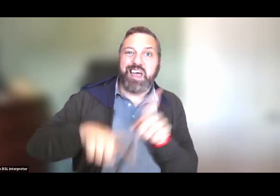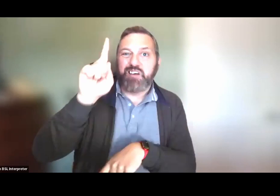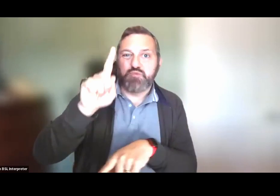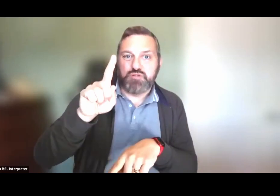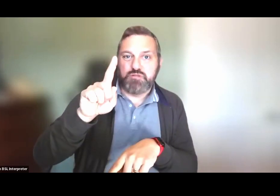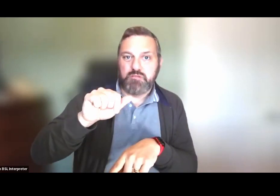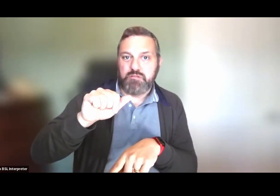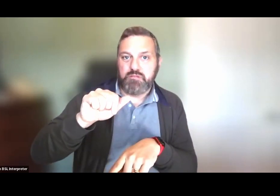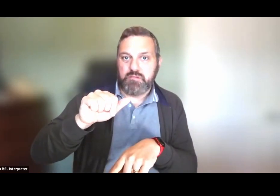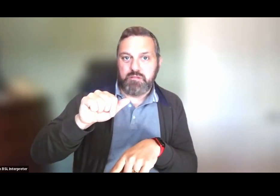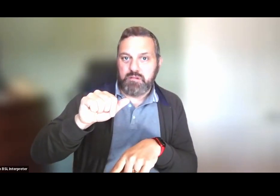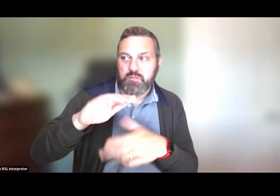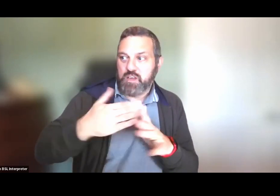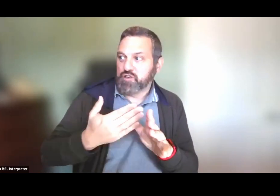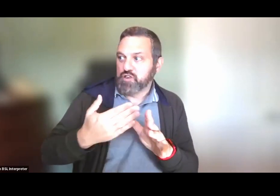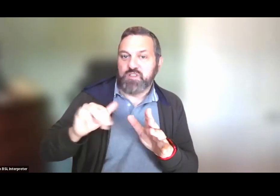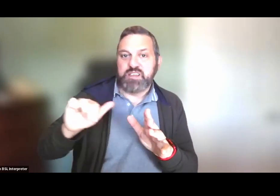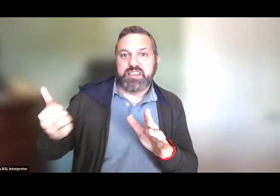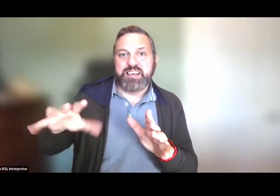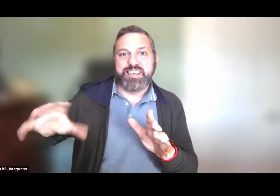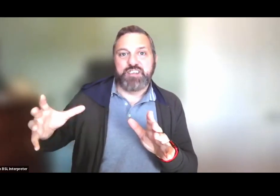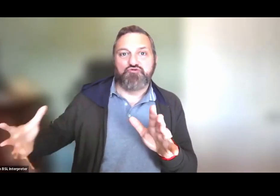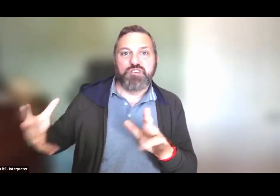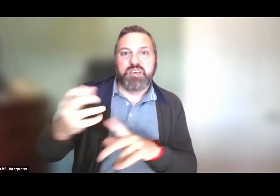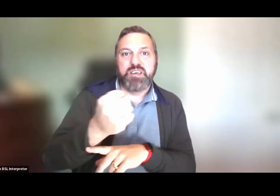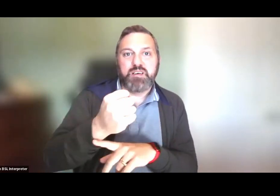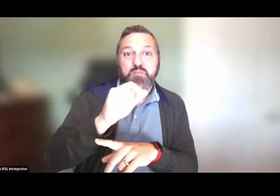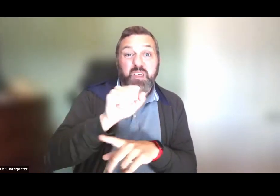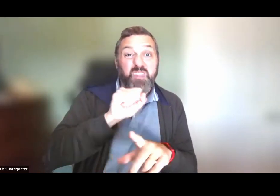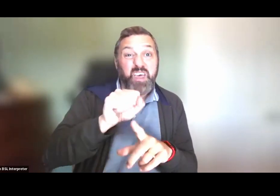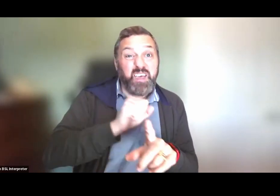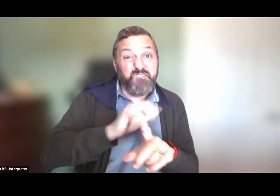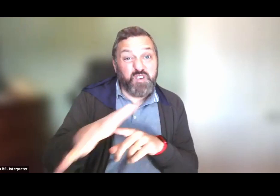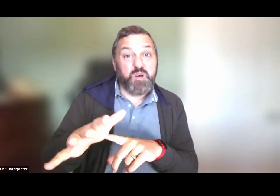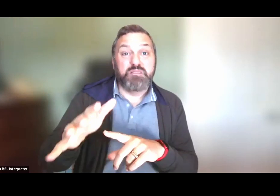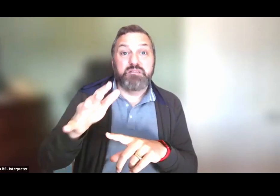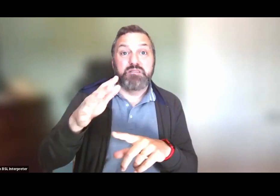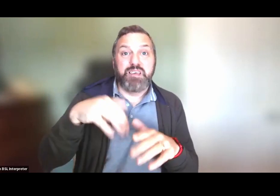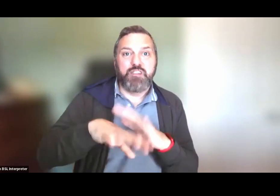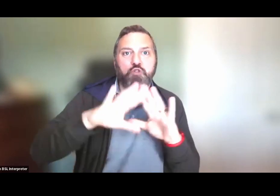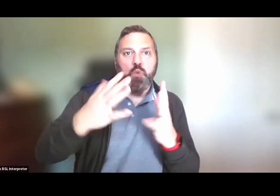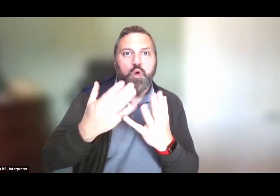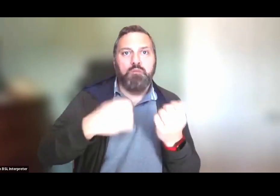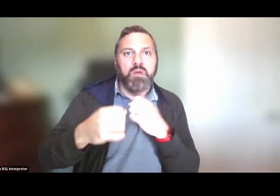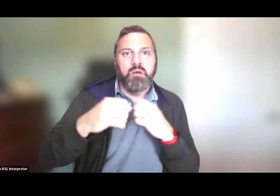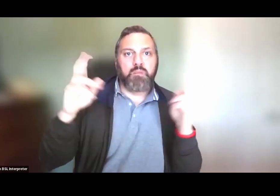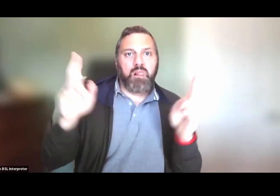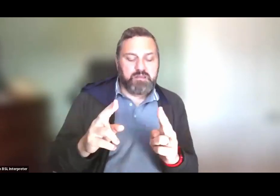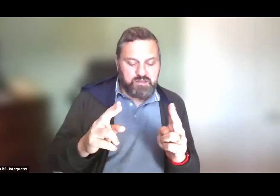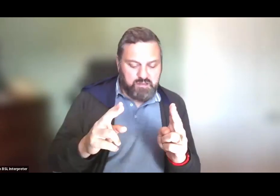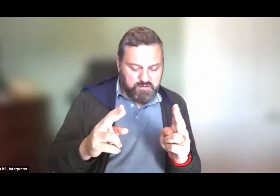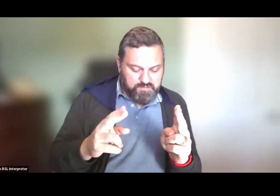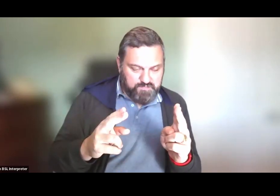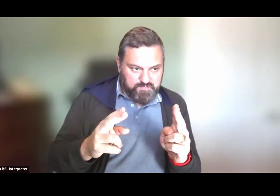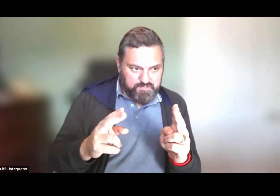next emerging economic powerhouse, but also risk their geopolitical influence and position in the world. And this one just keeps